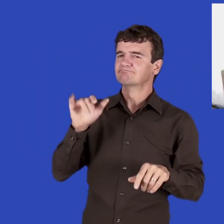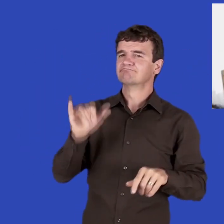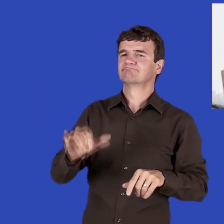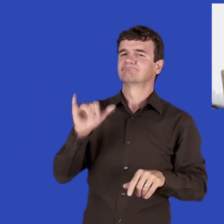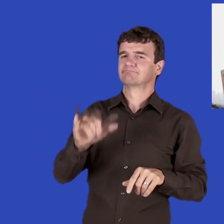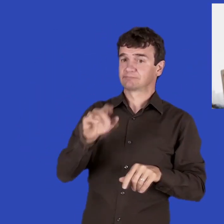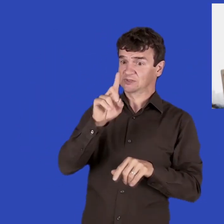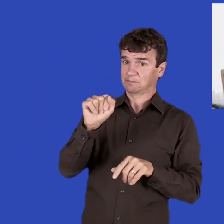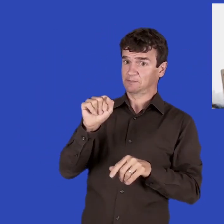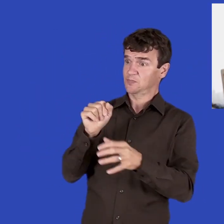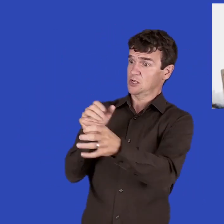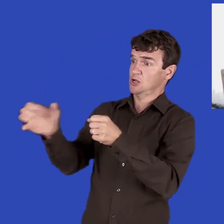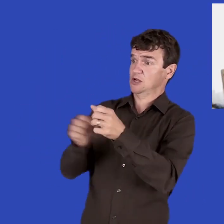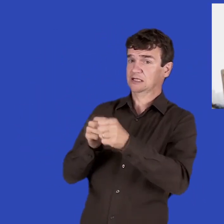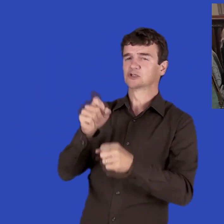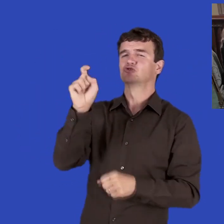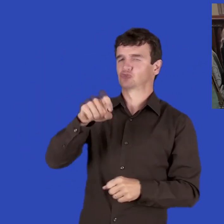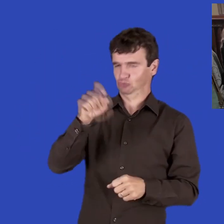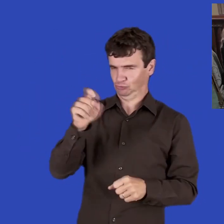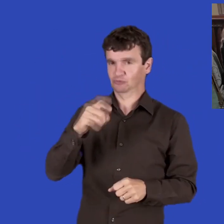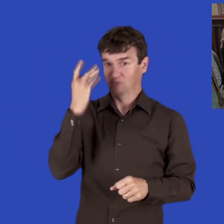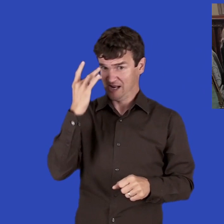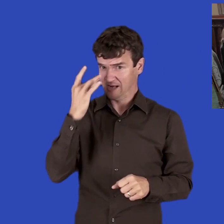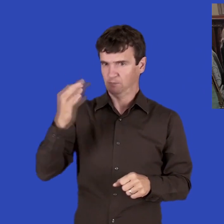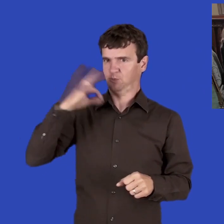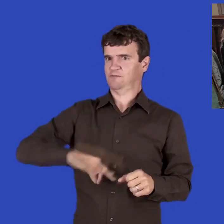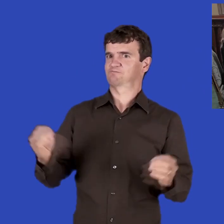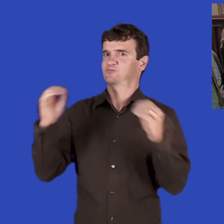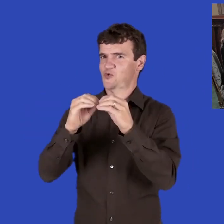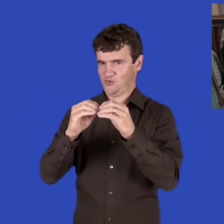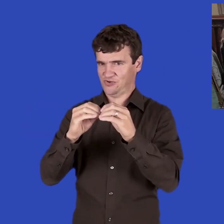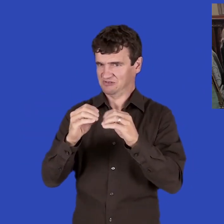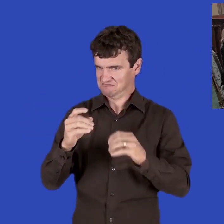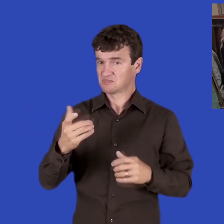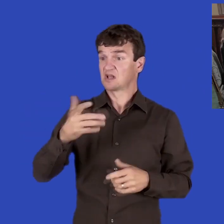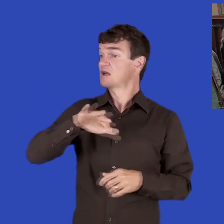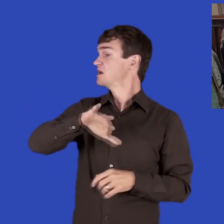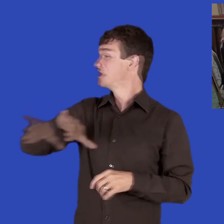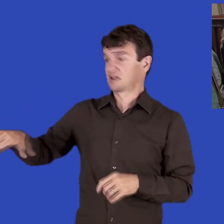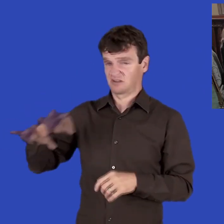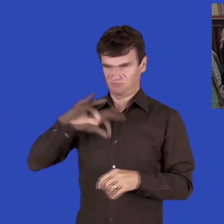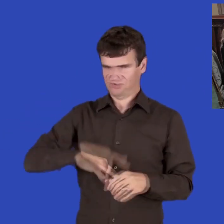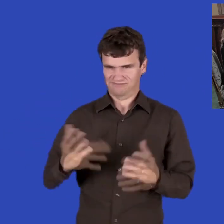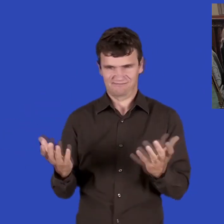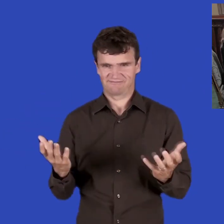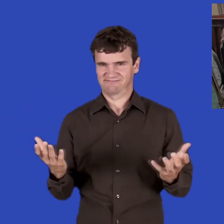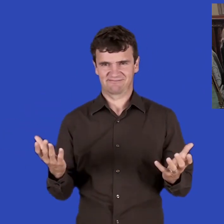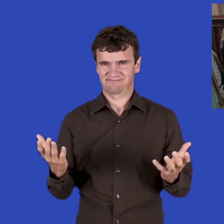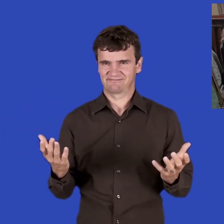country are beginning to realize that until and unless they have a significant proportion of their